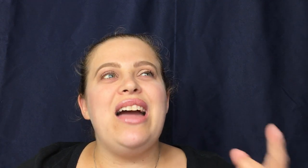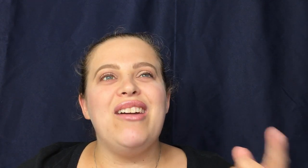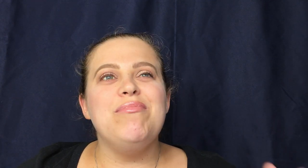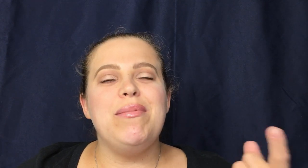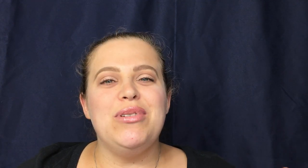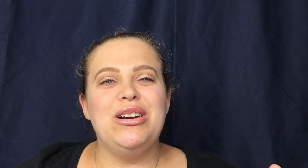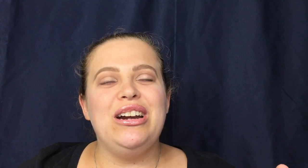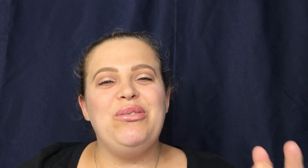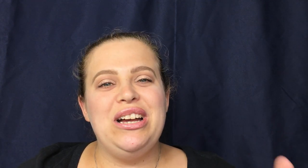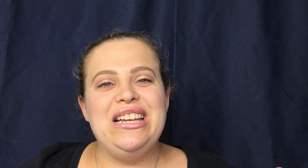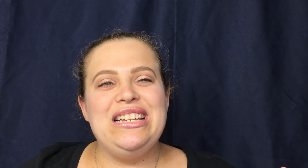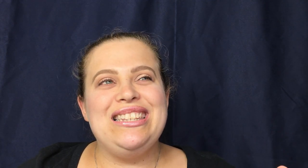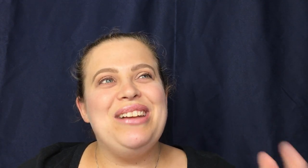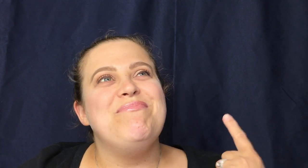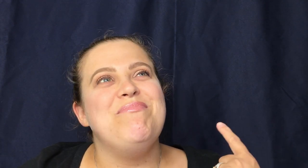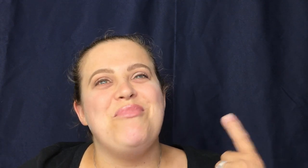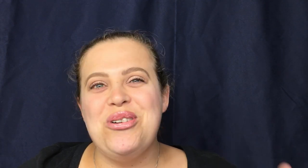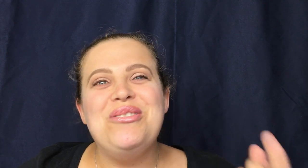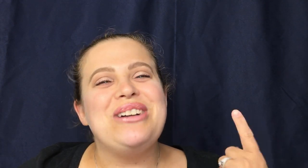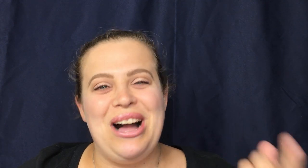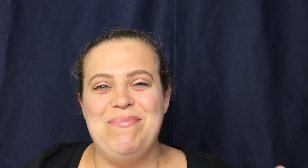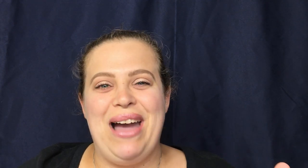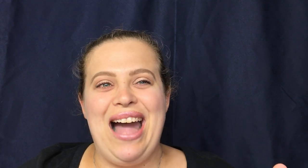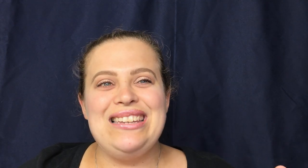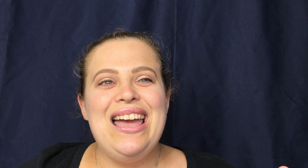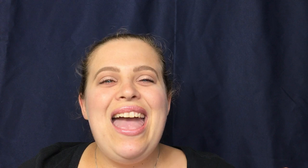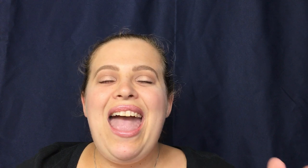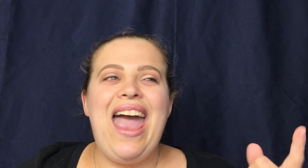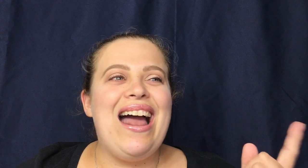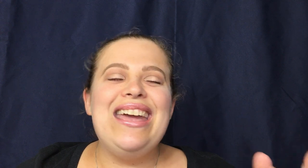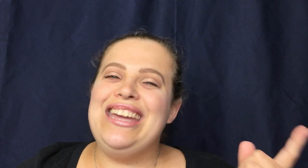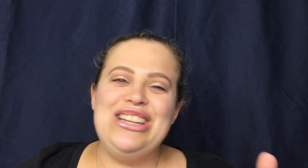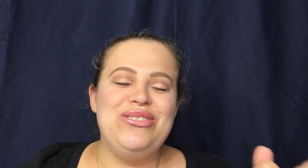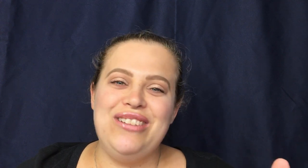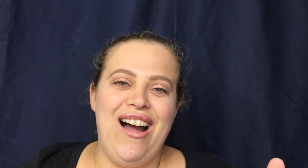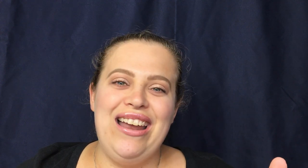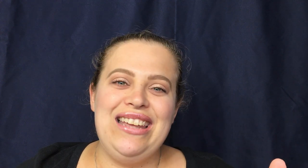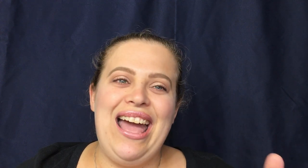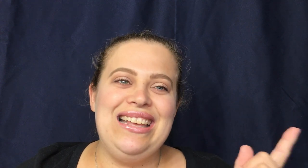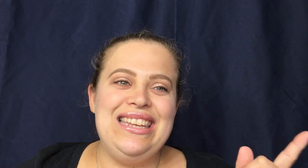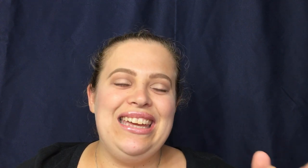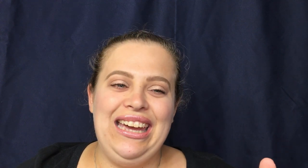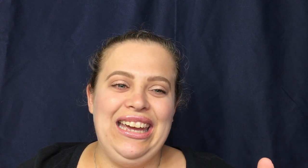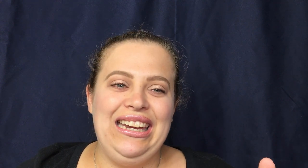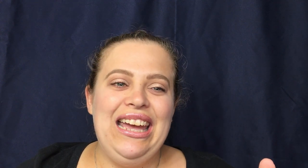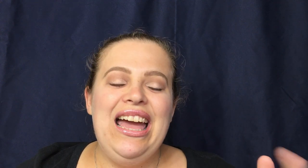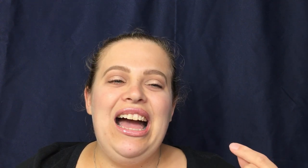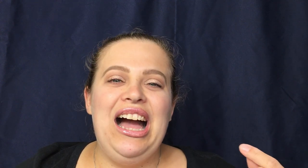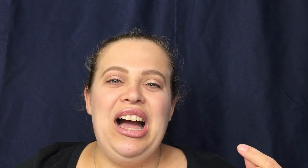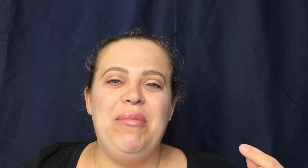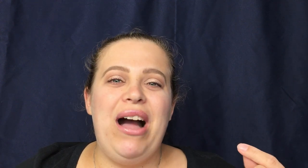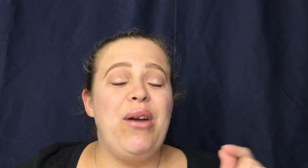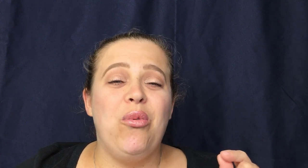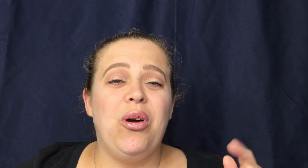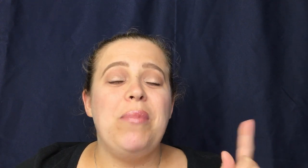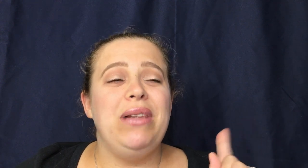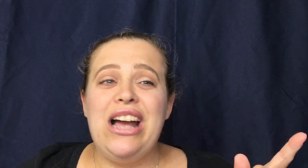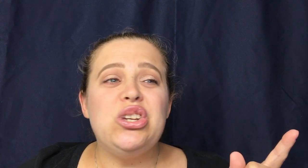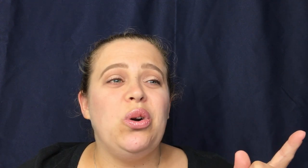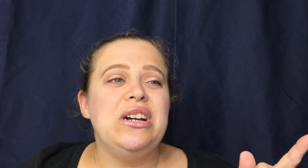I remember was Mortal Kombat. And I kid you not, as a kid, I wore black shorts